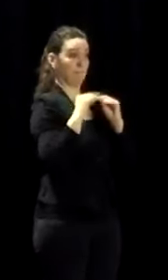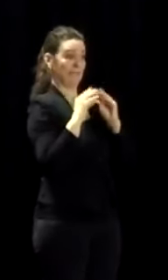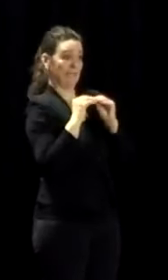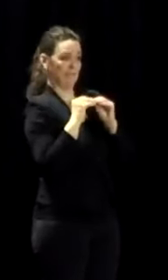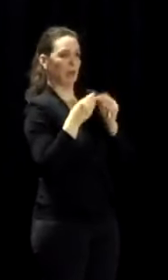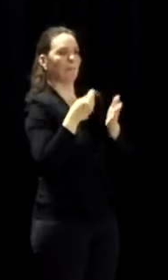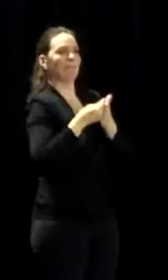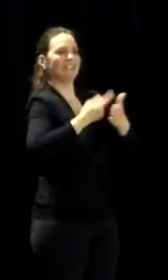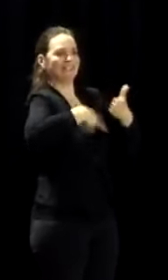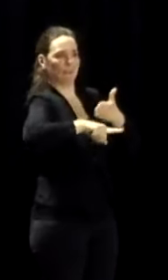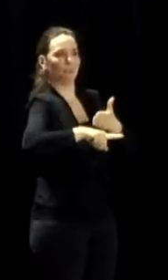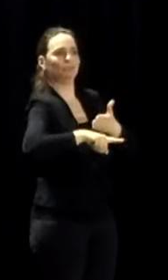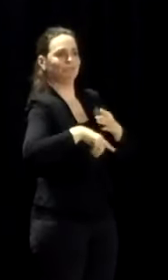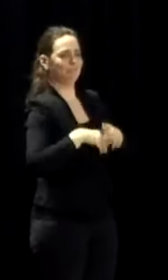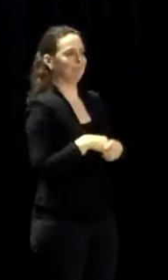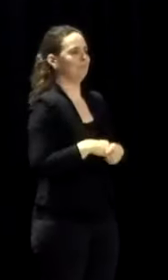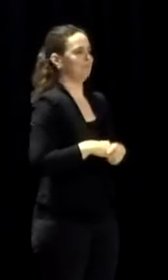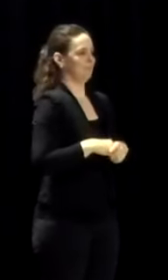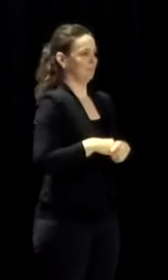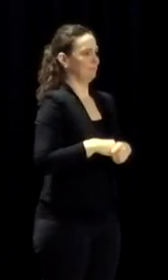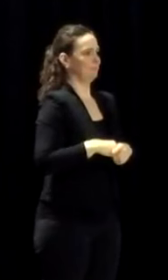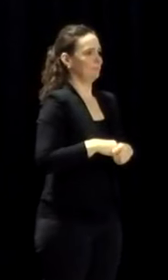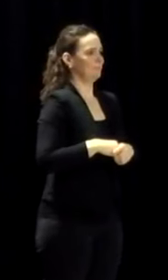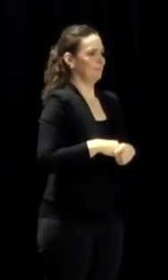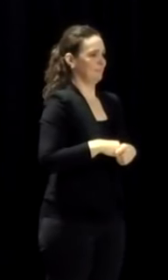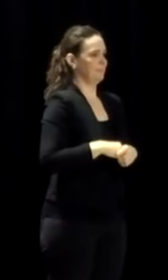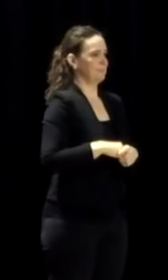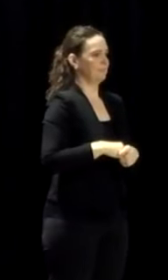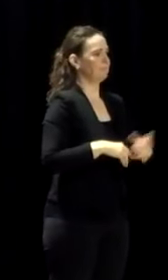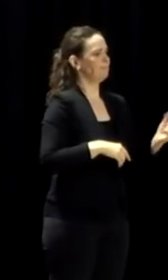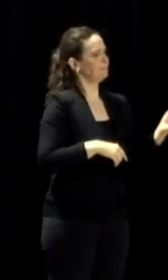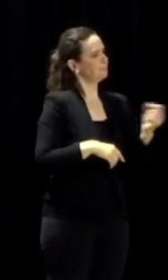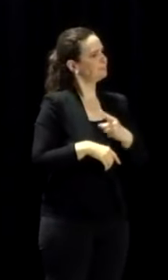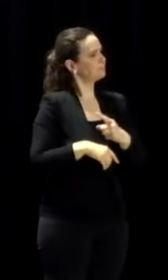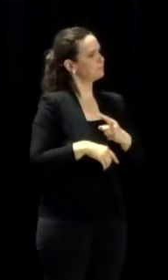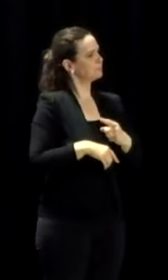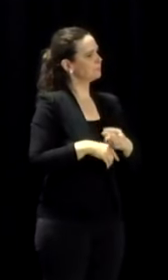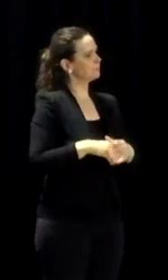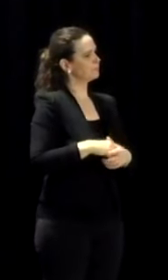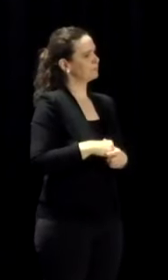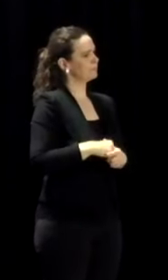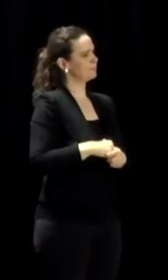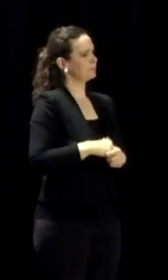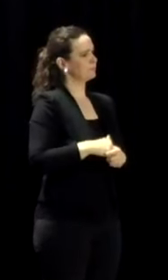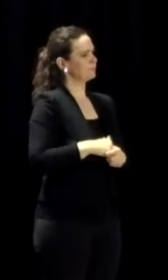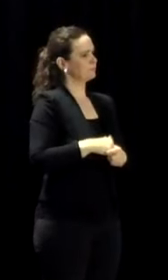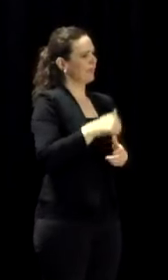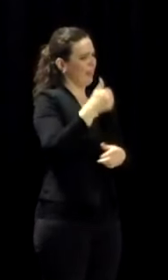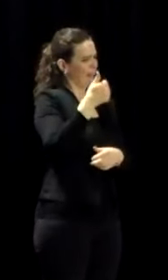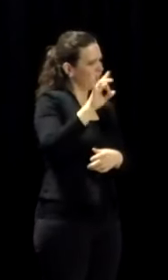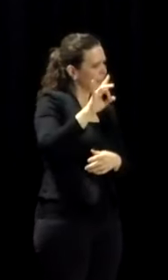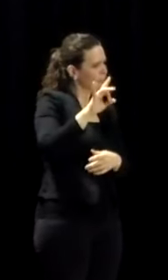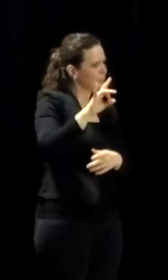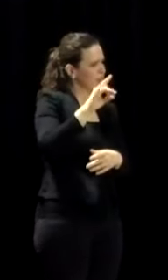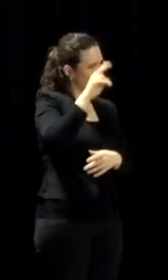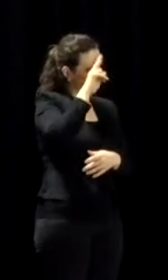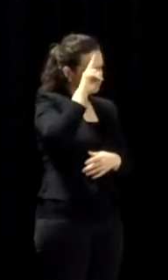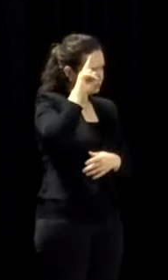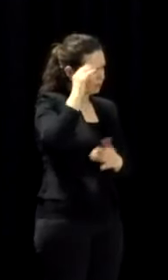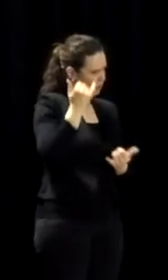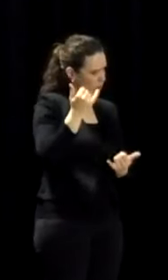Anything else? Just a couple of detailed data questions. The 18 in hospitals, that is